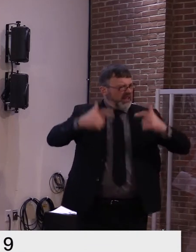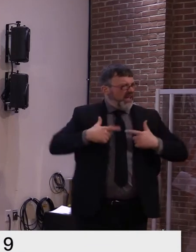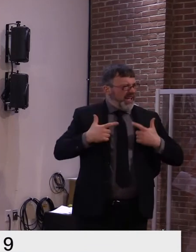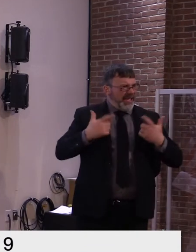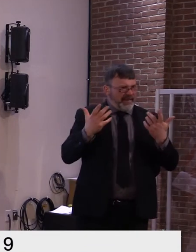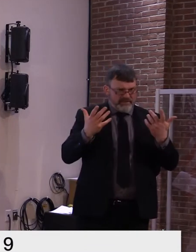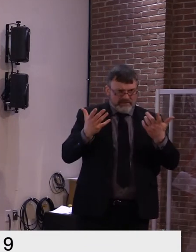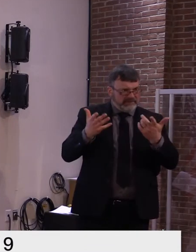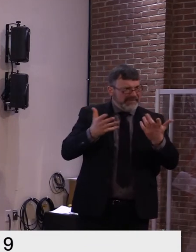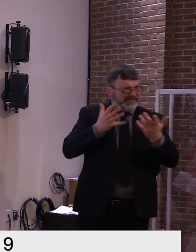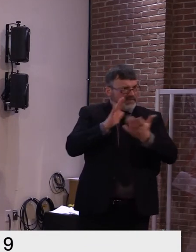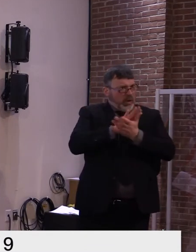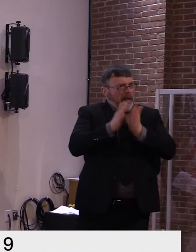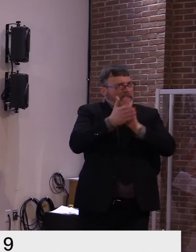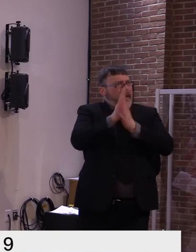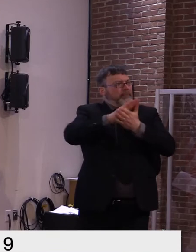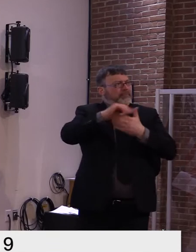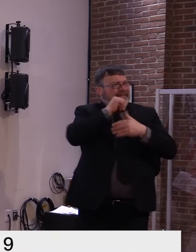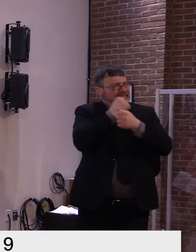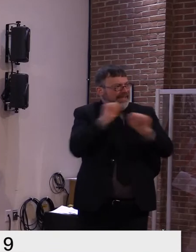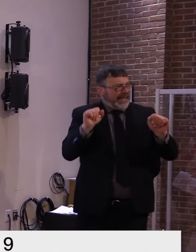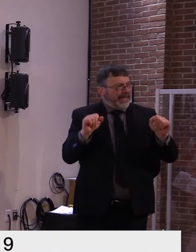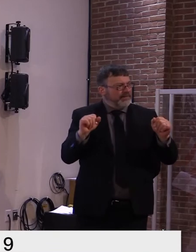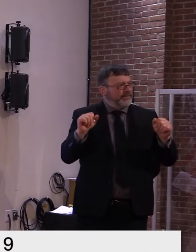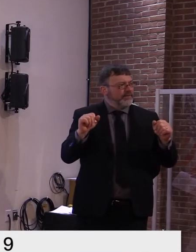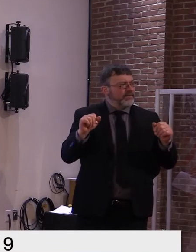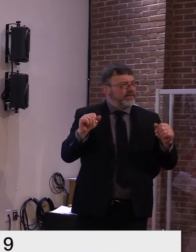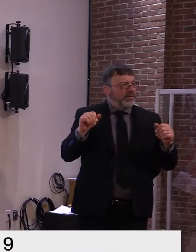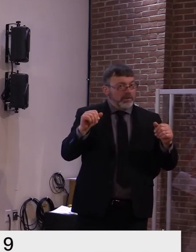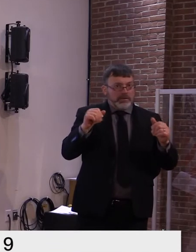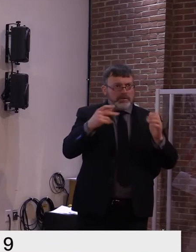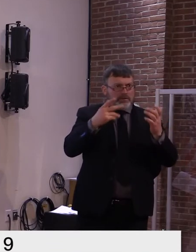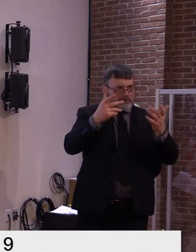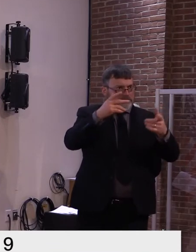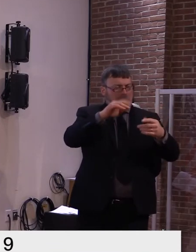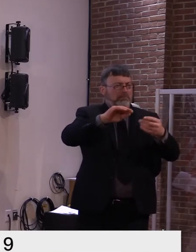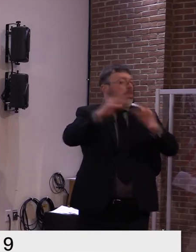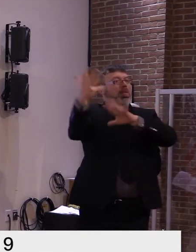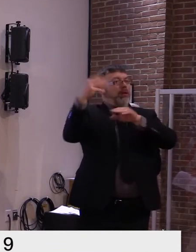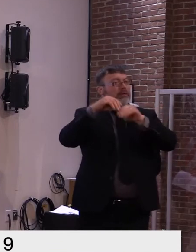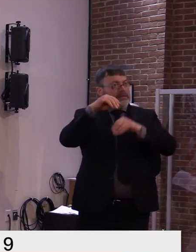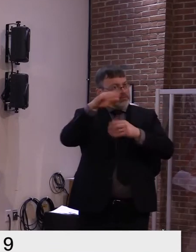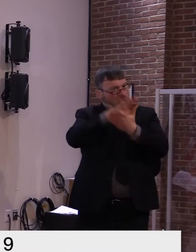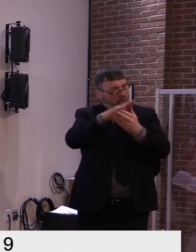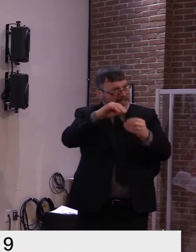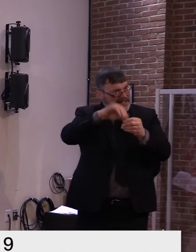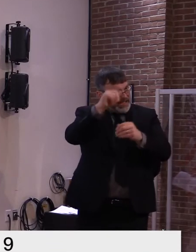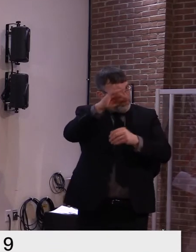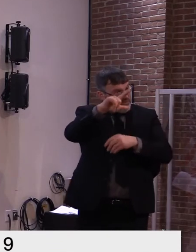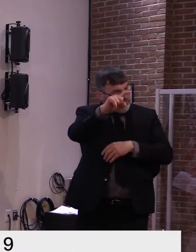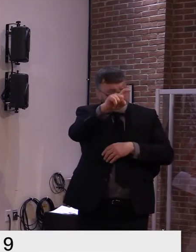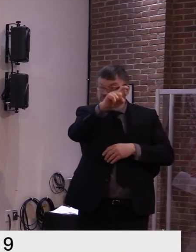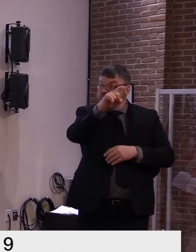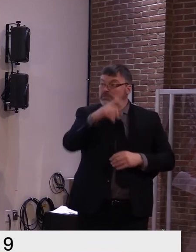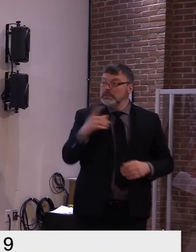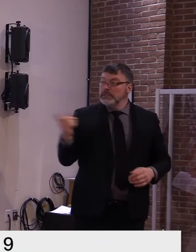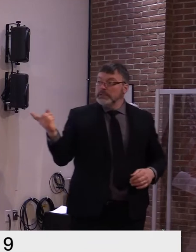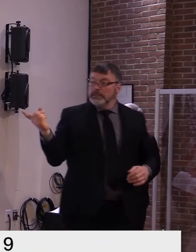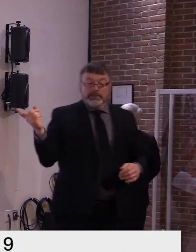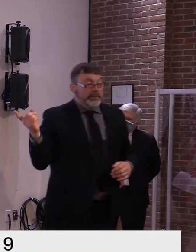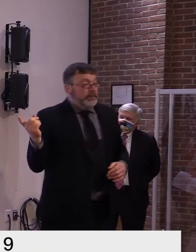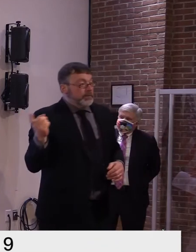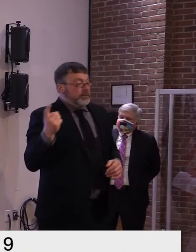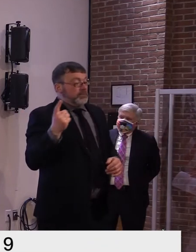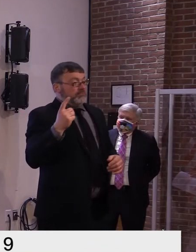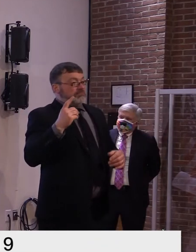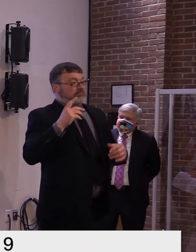can actually happen? Well, thank you. It's certainly an aspirational goal, but it's informed by a real assessment of our conditions and a projection